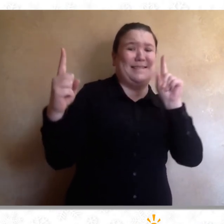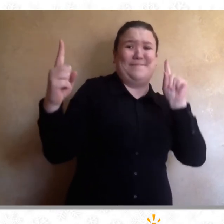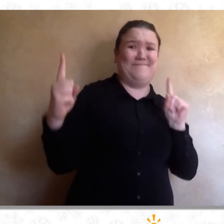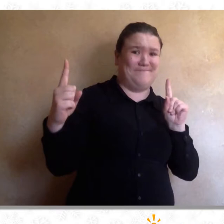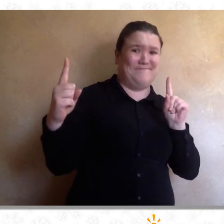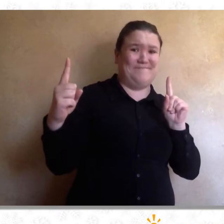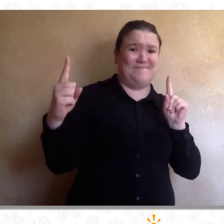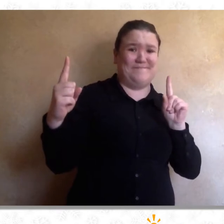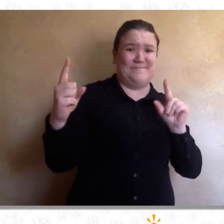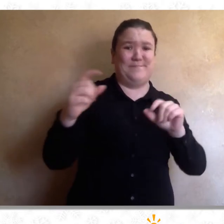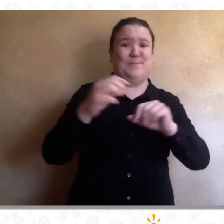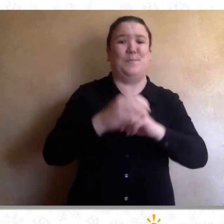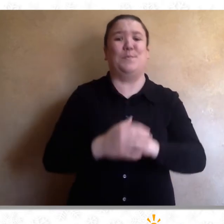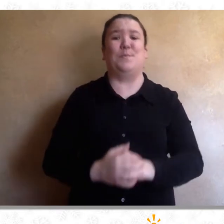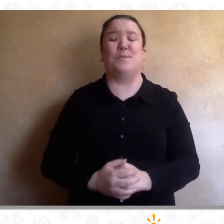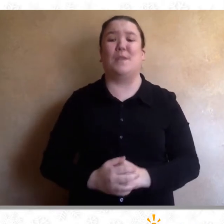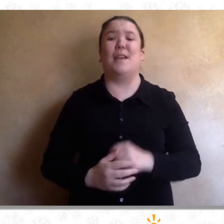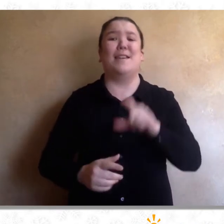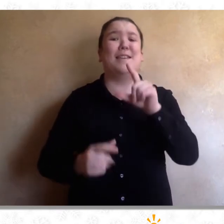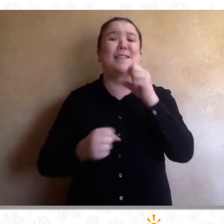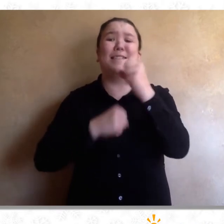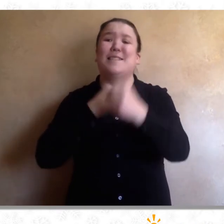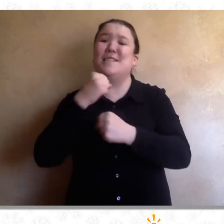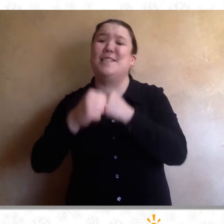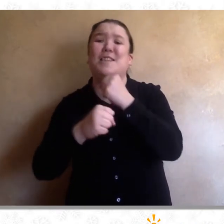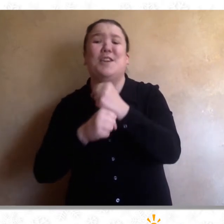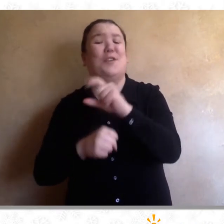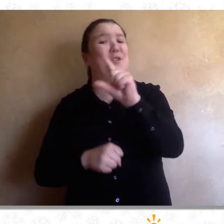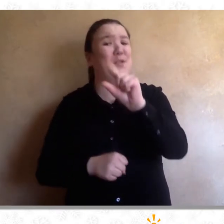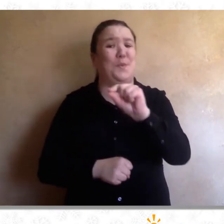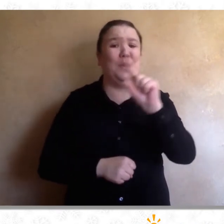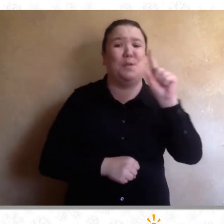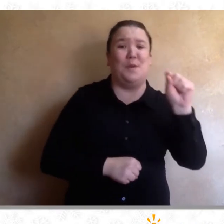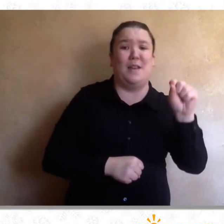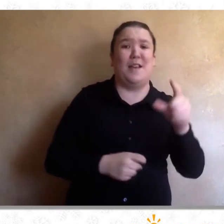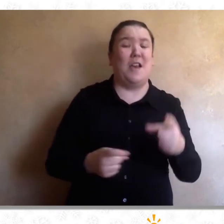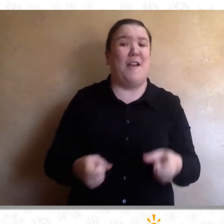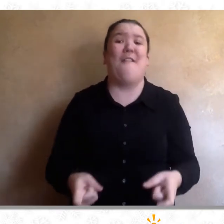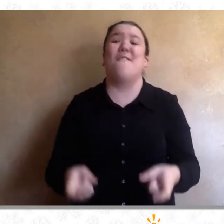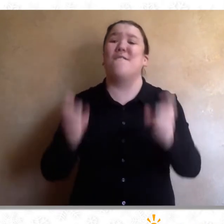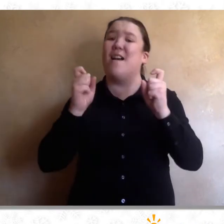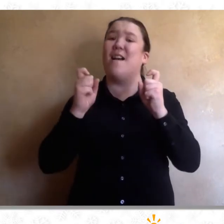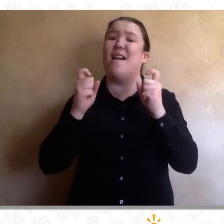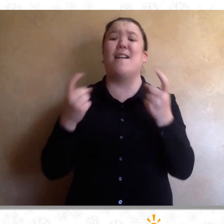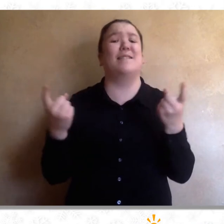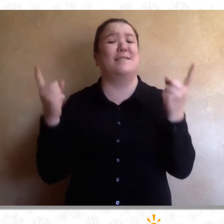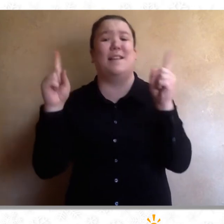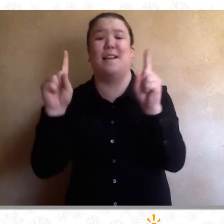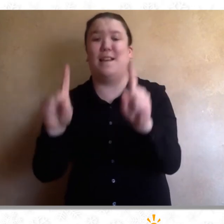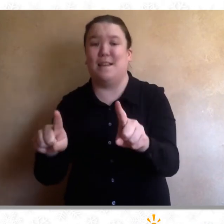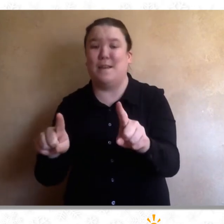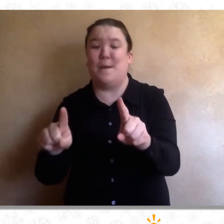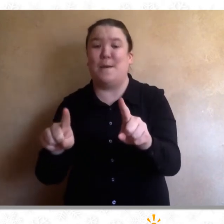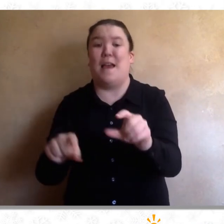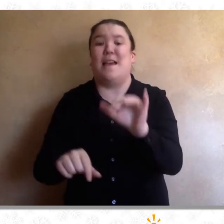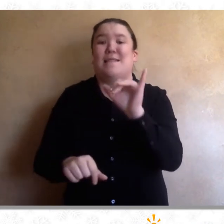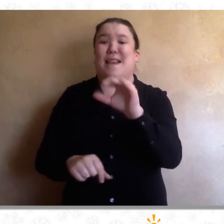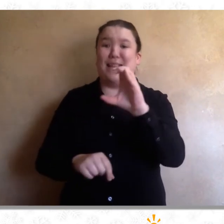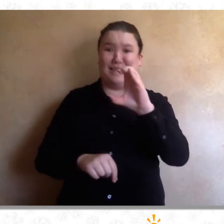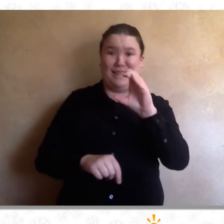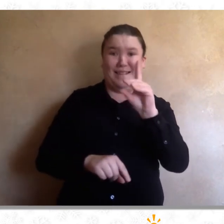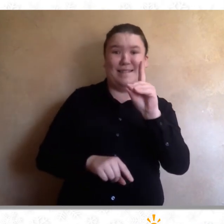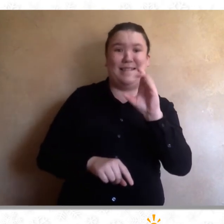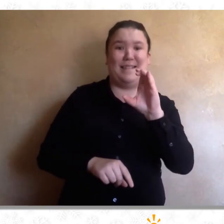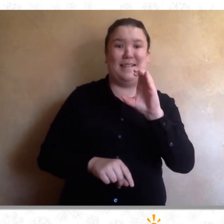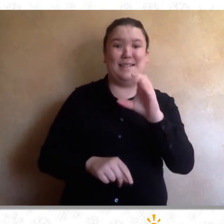6 full feet away. For lo, the days are hastening on,